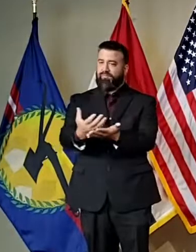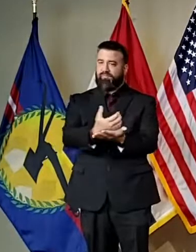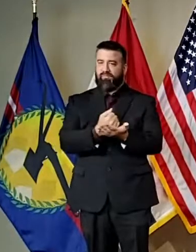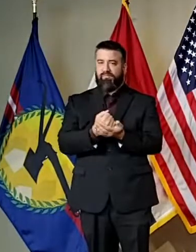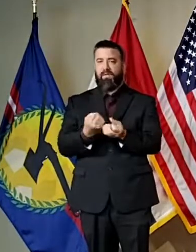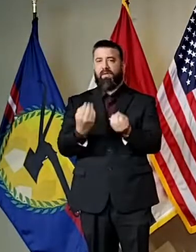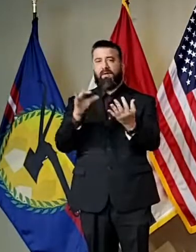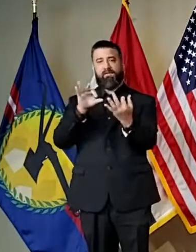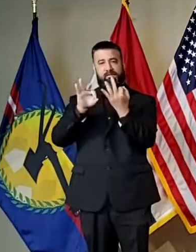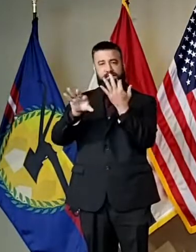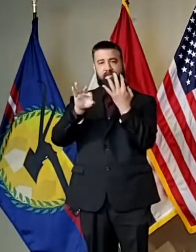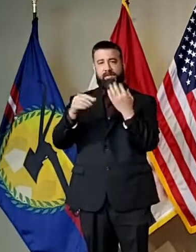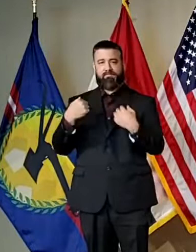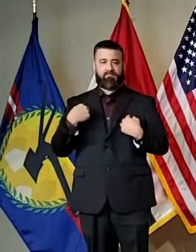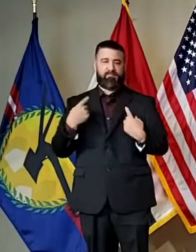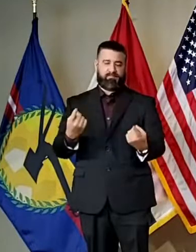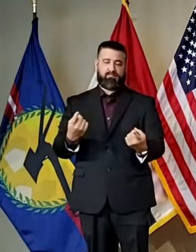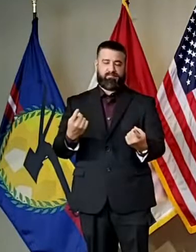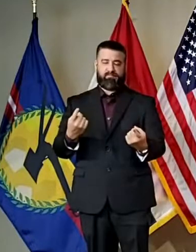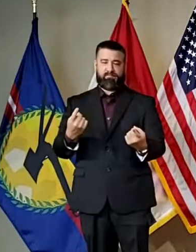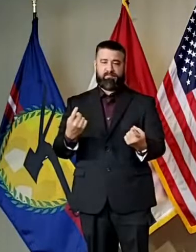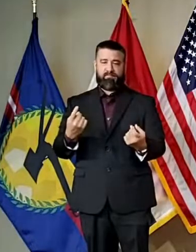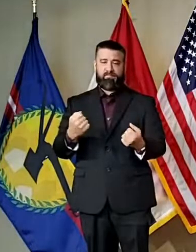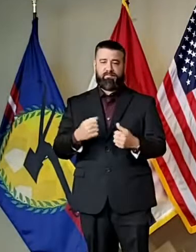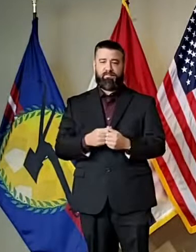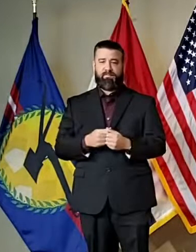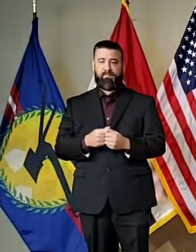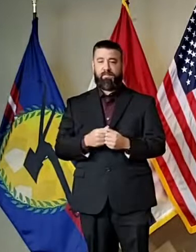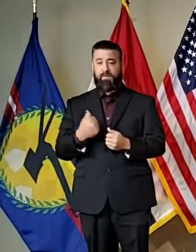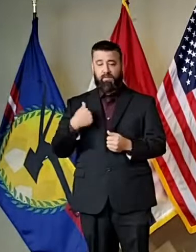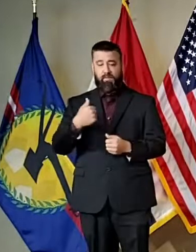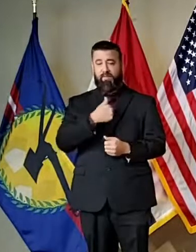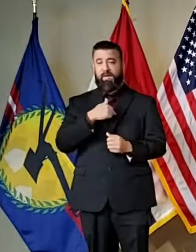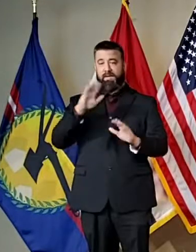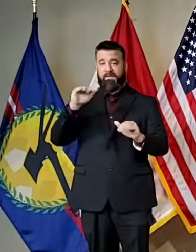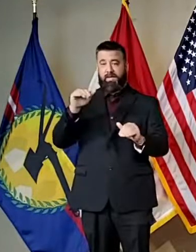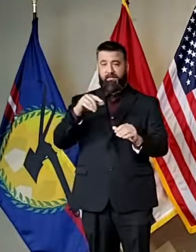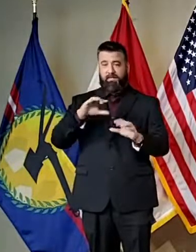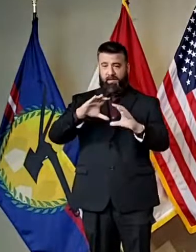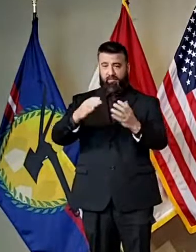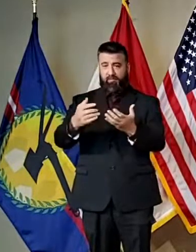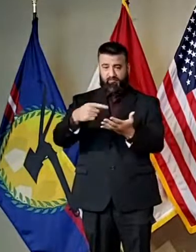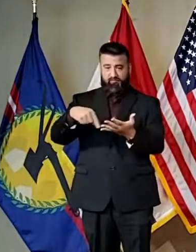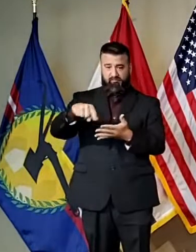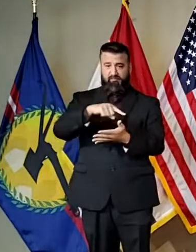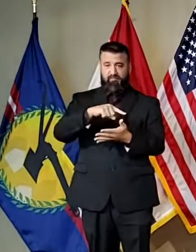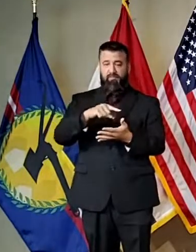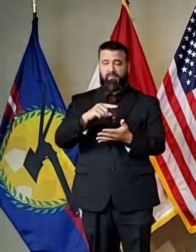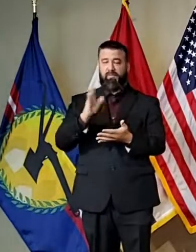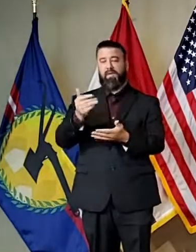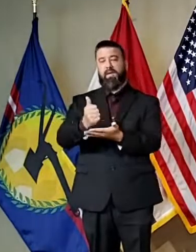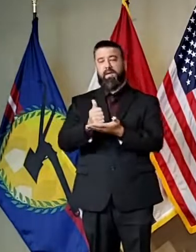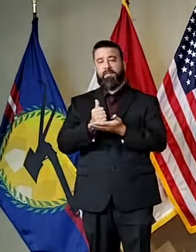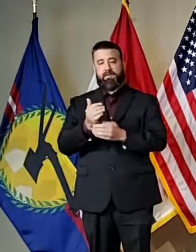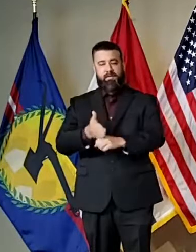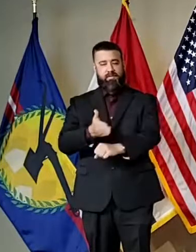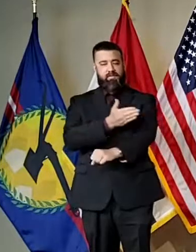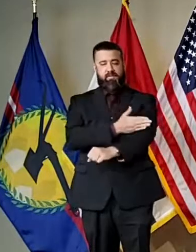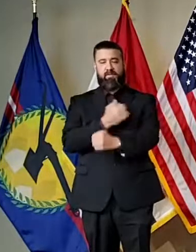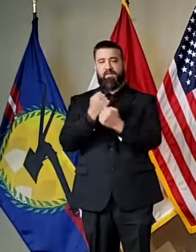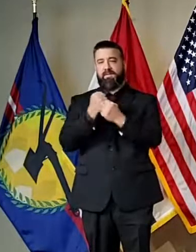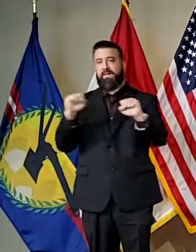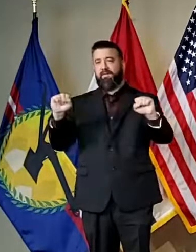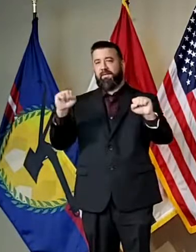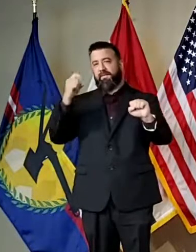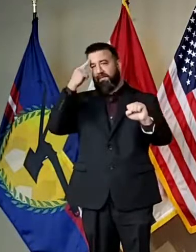everyone. We fully expect this broad group of advisors to help us take steps to improve the safety of high-contact